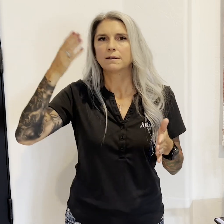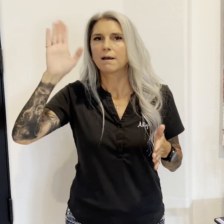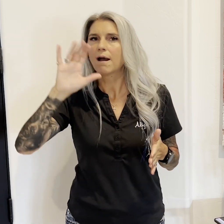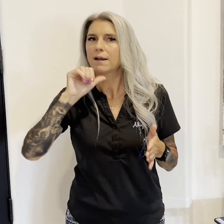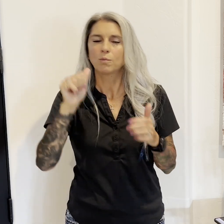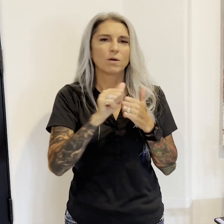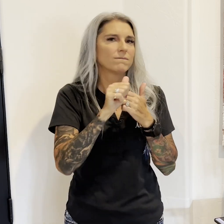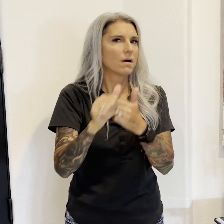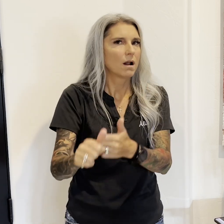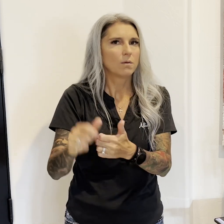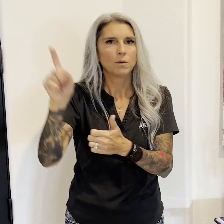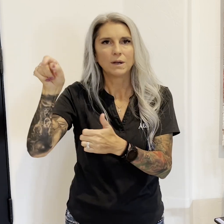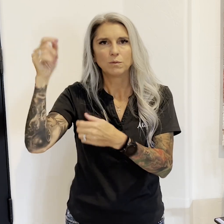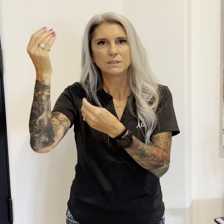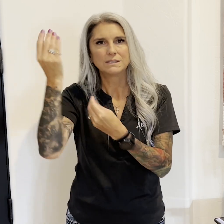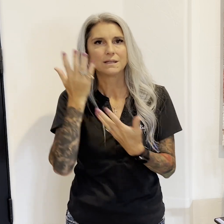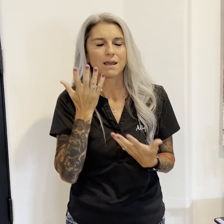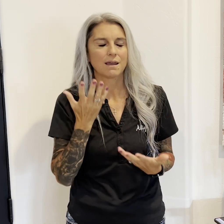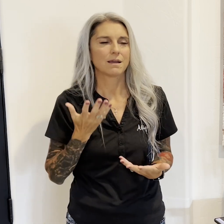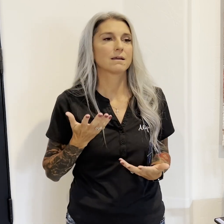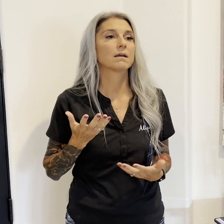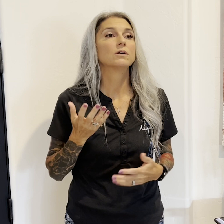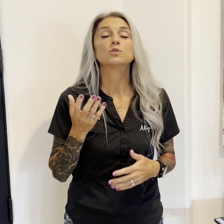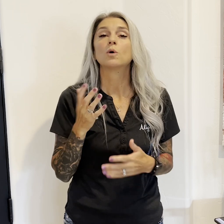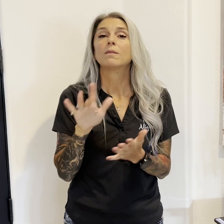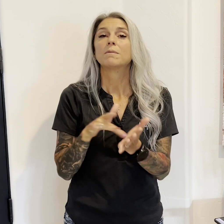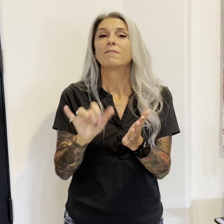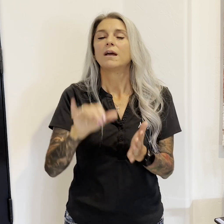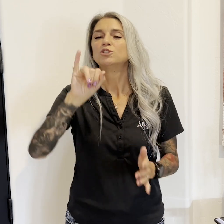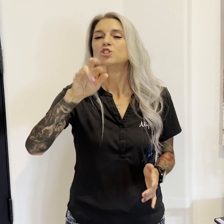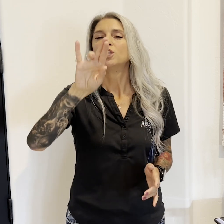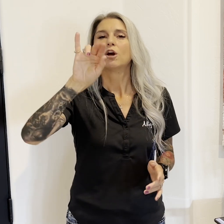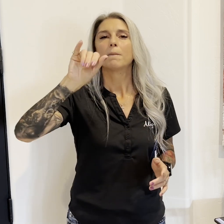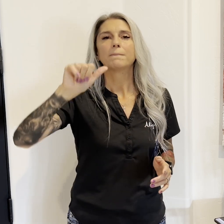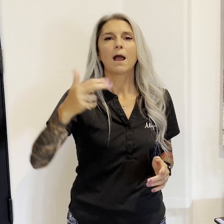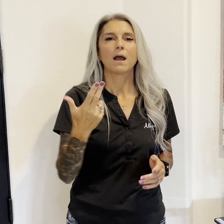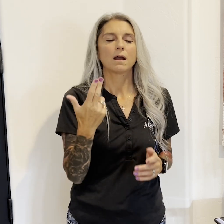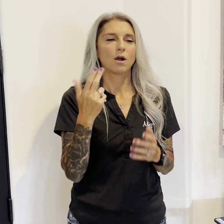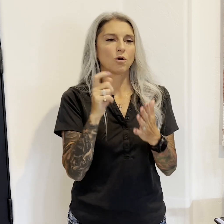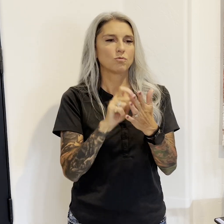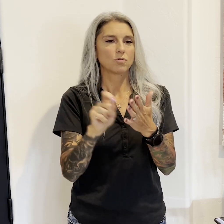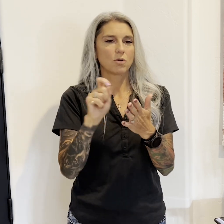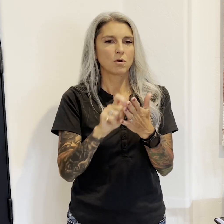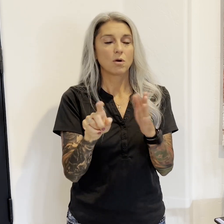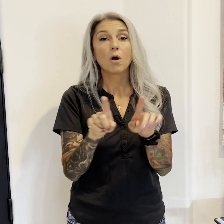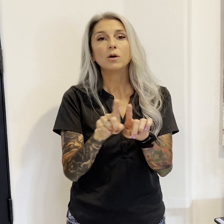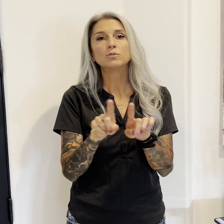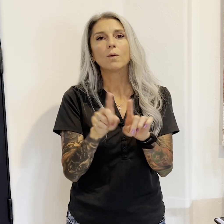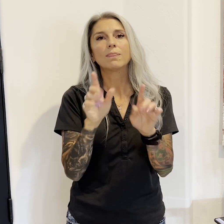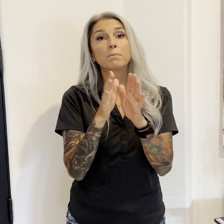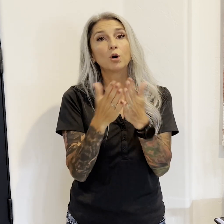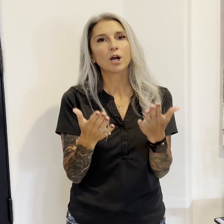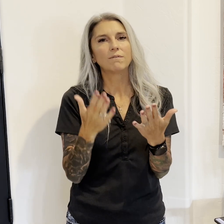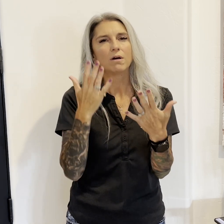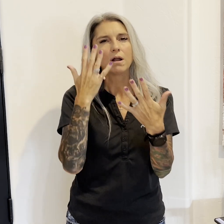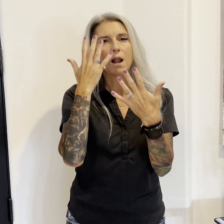not doing what God was asking. So in the midst of that, Jeremiah wrote also the book